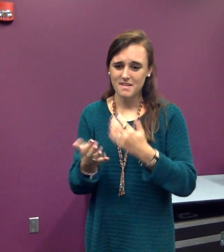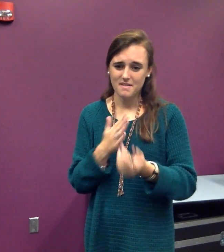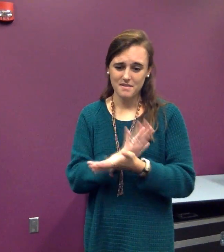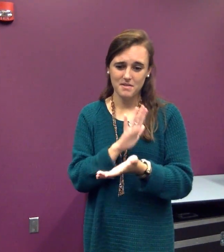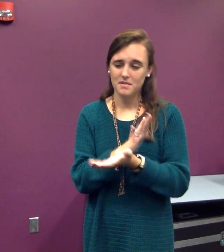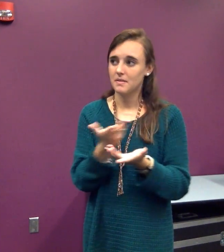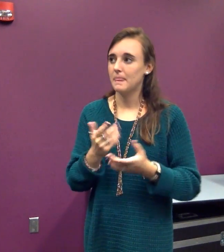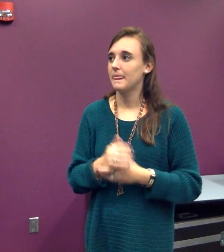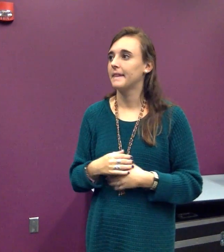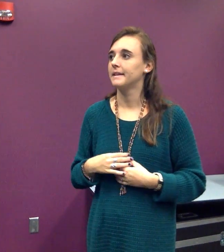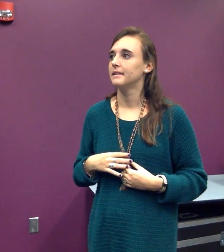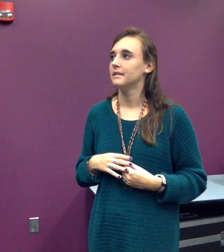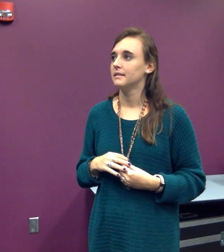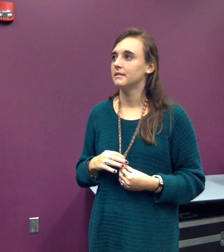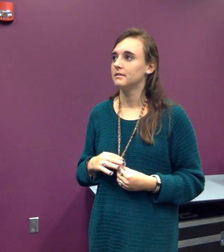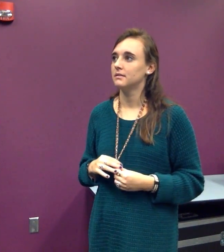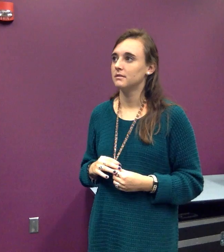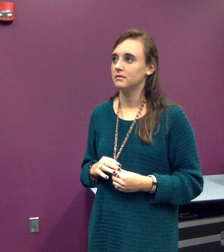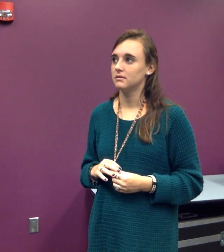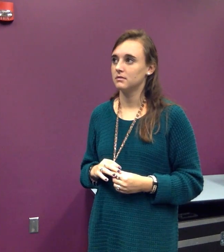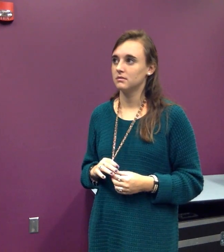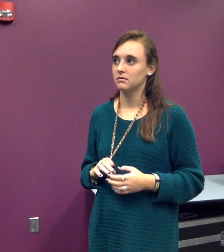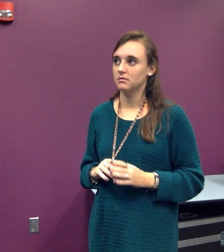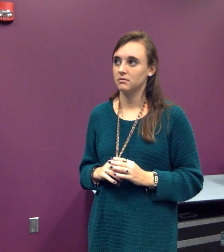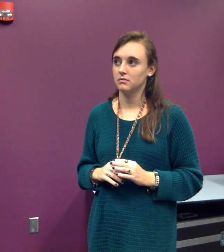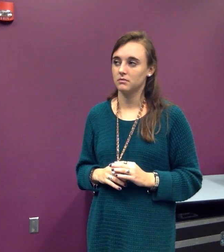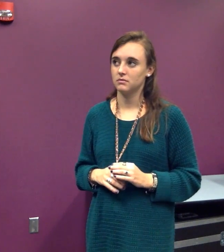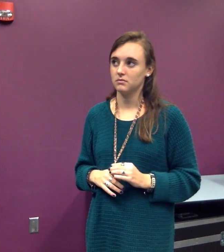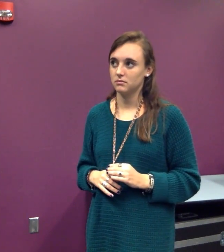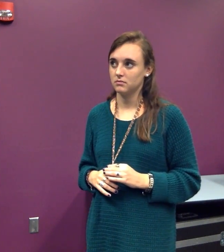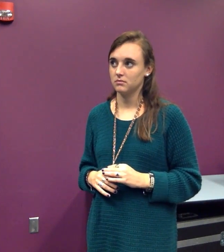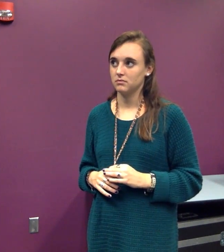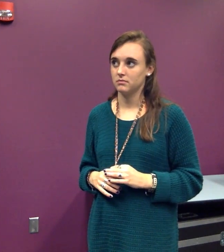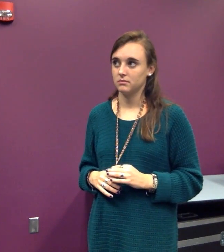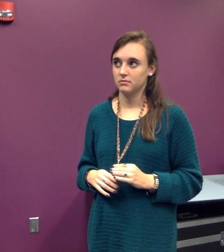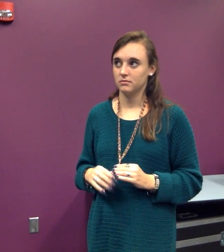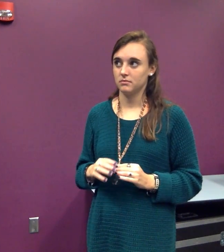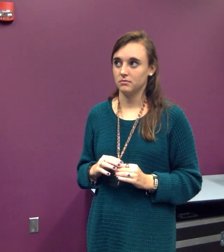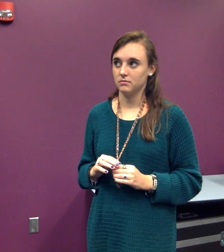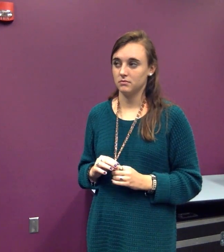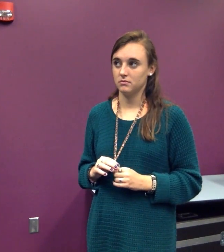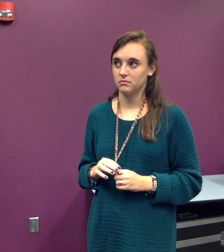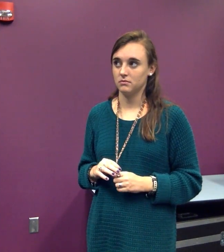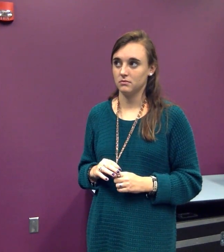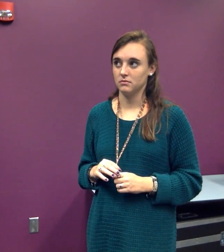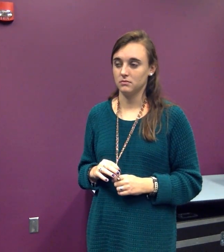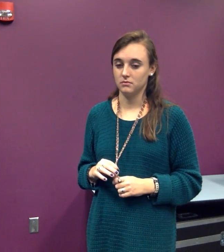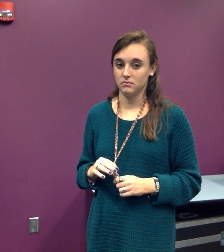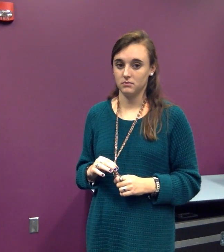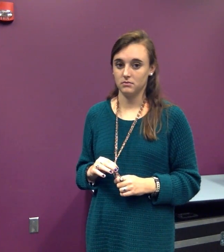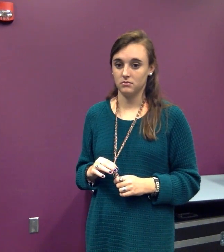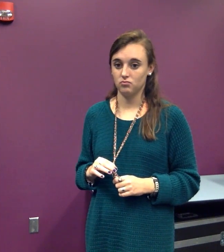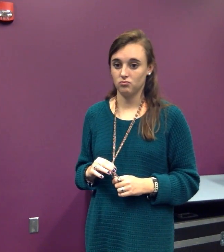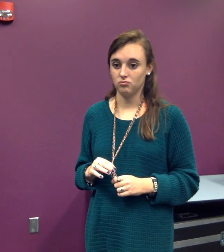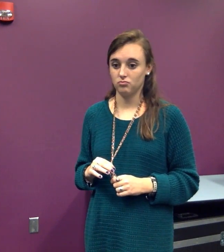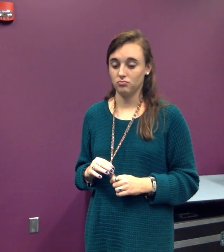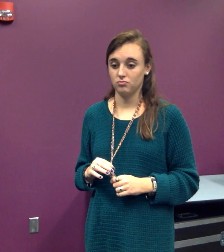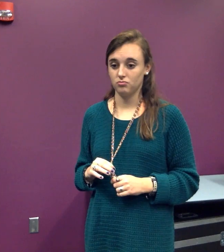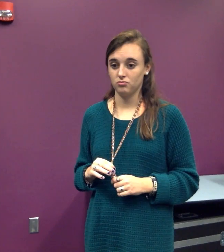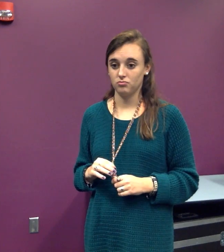cubes may be any size at all. At home, you can start with 1 inch, 1 inch, 1 inch, 1 inch if you wish. But what